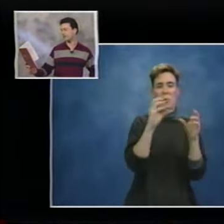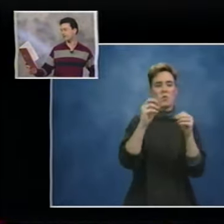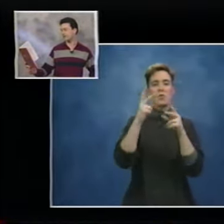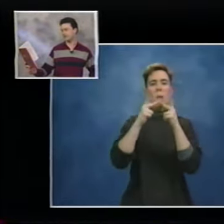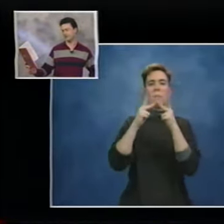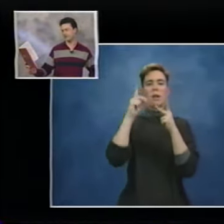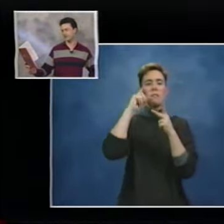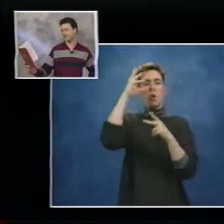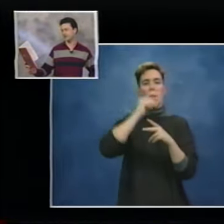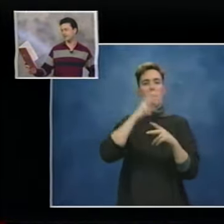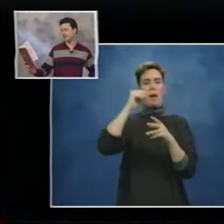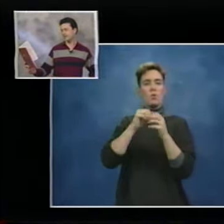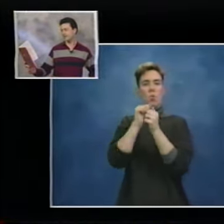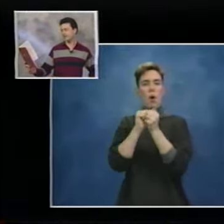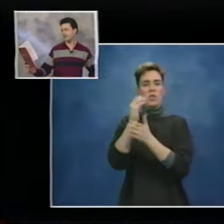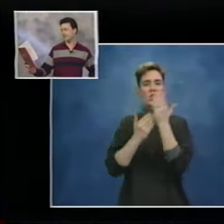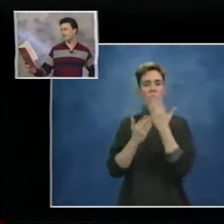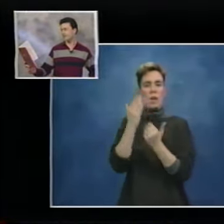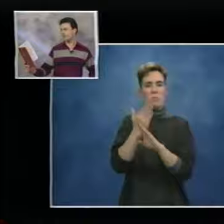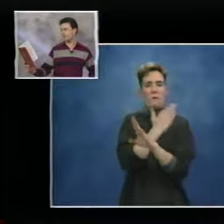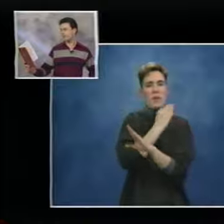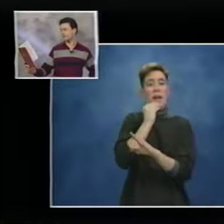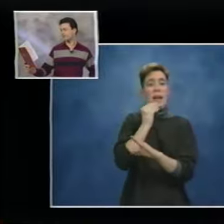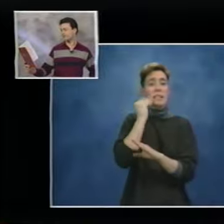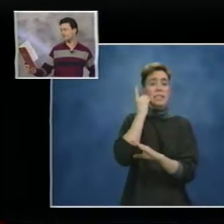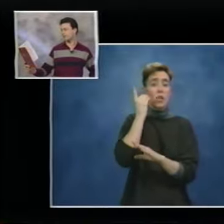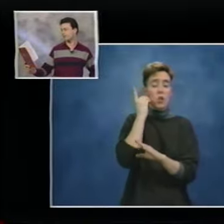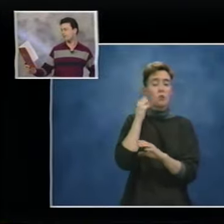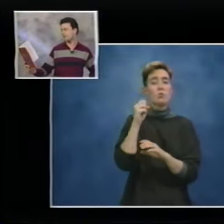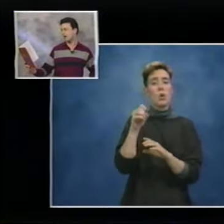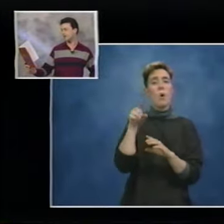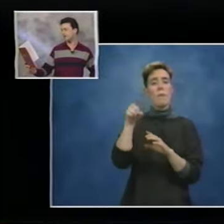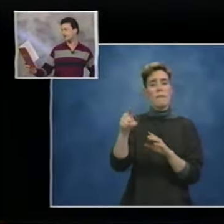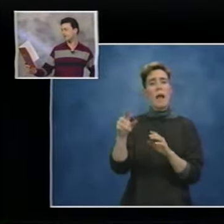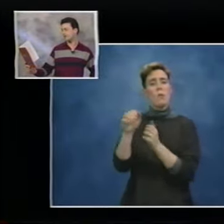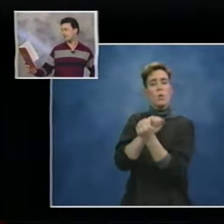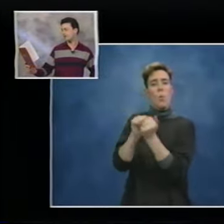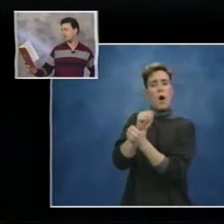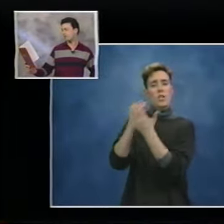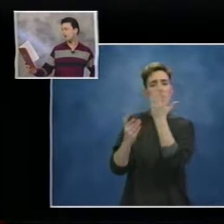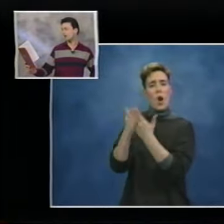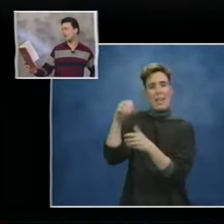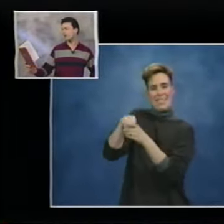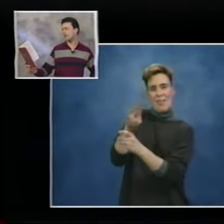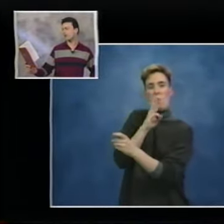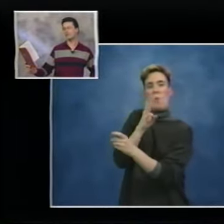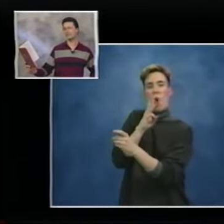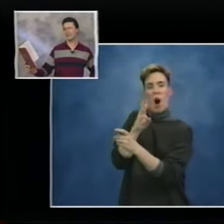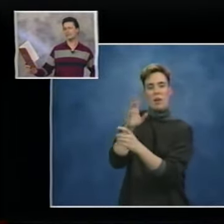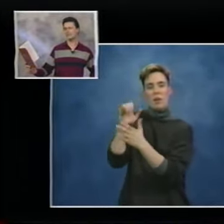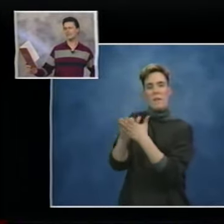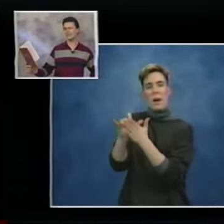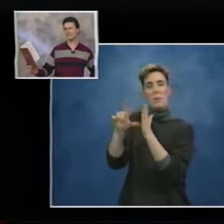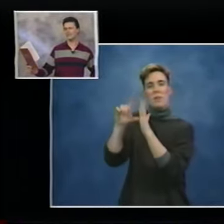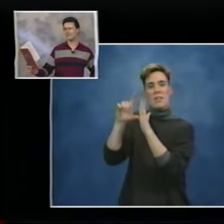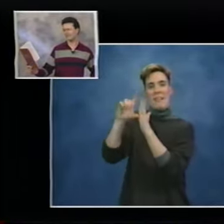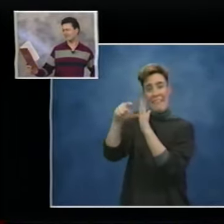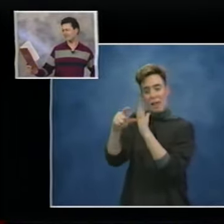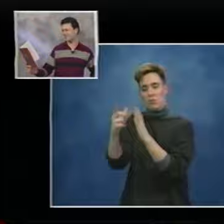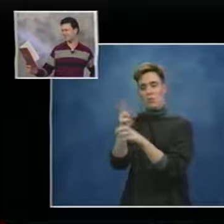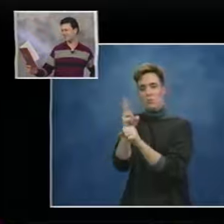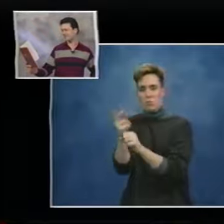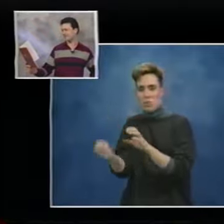before they ate their dinner. And so they made a practice of washing them in the water that was ladled into